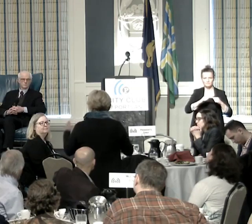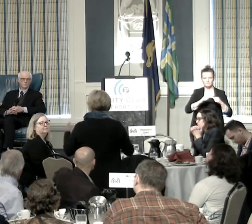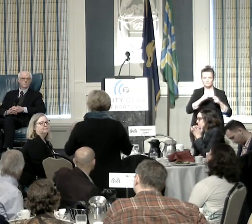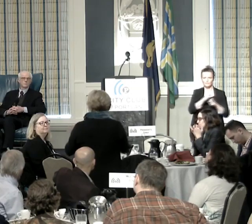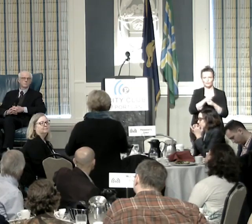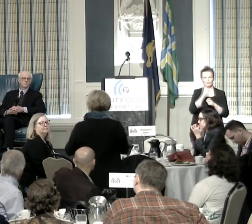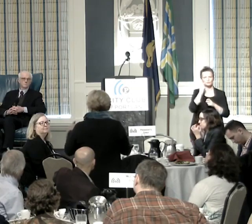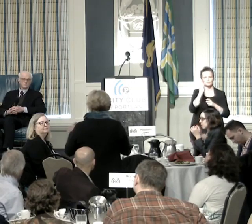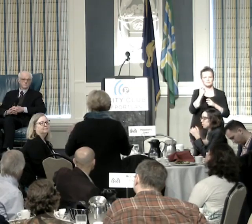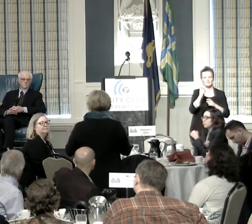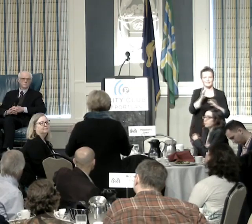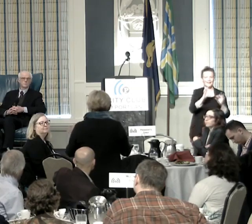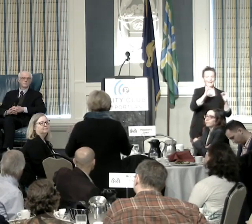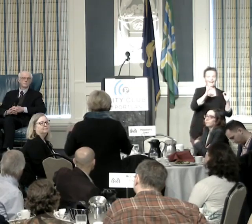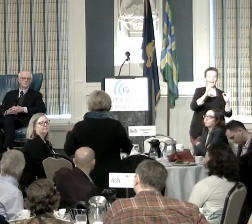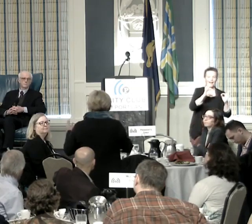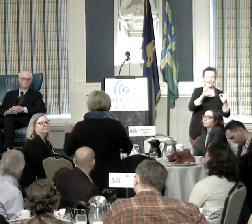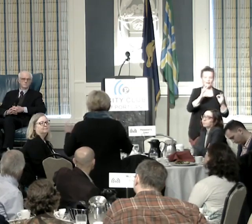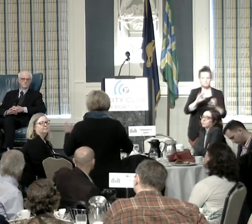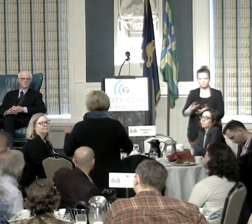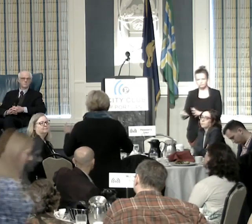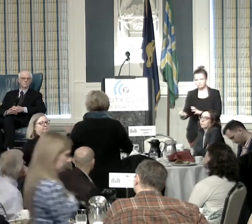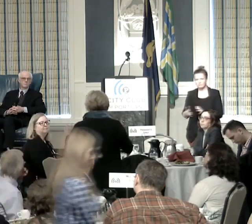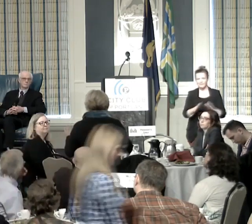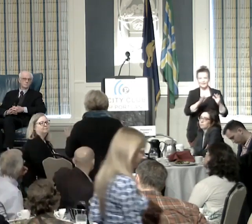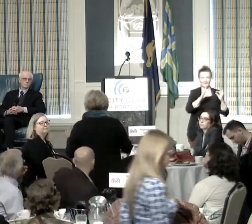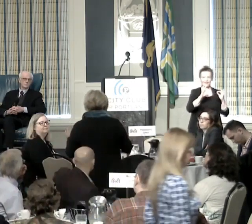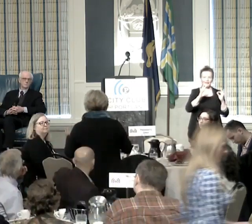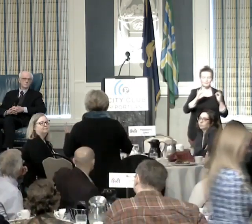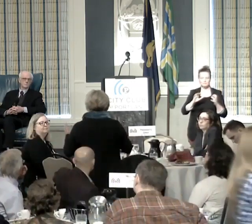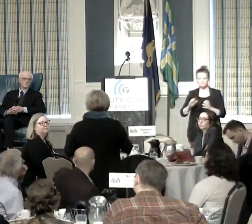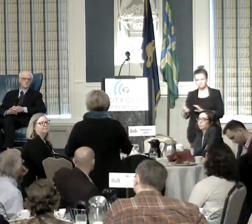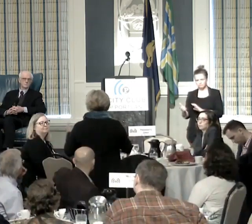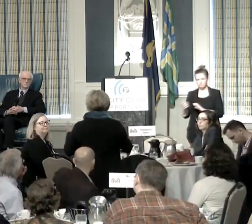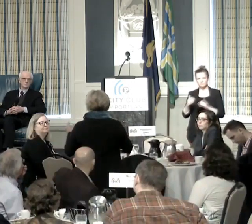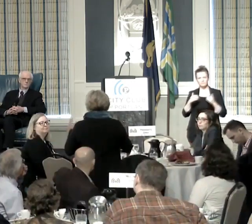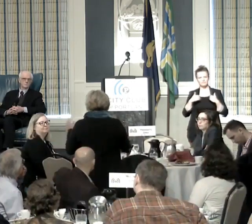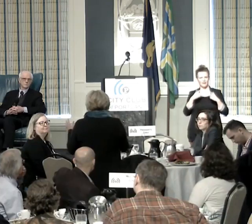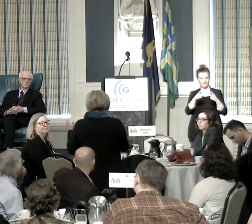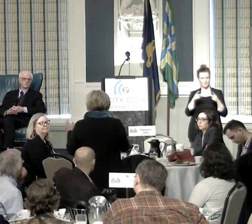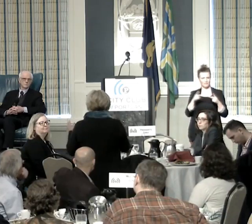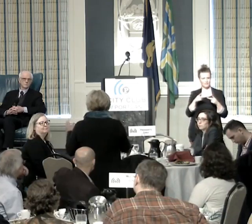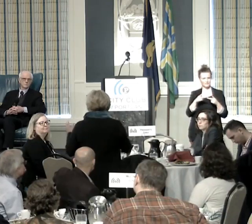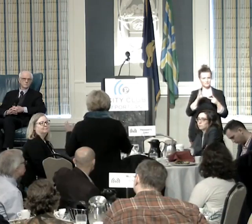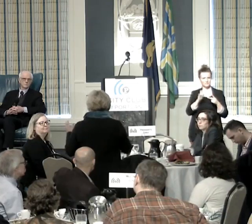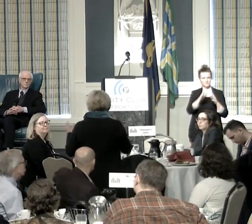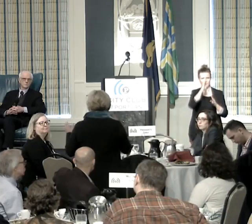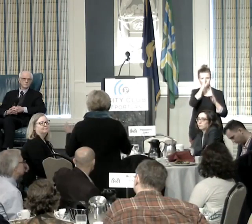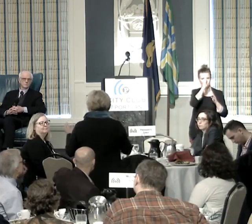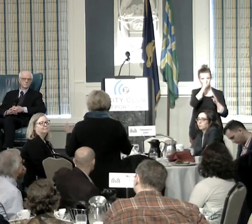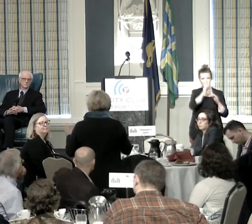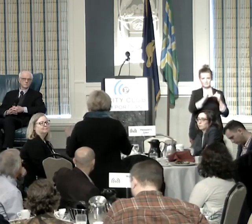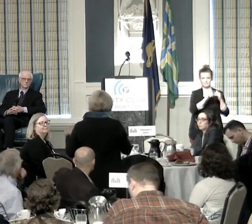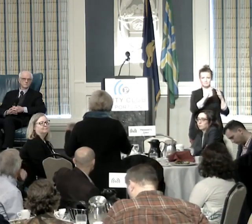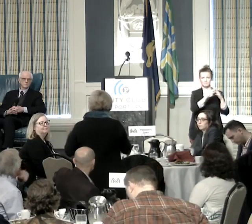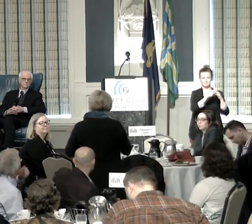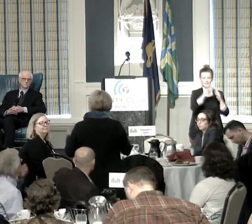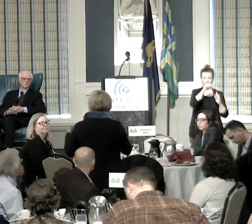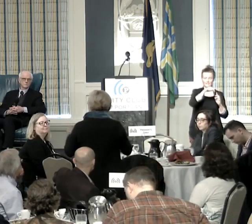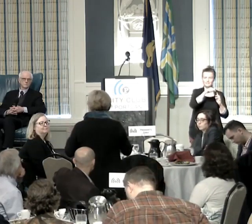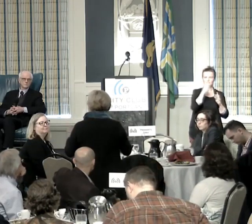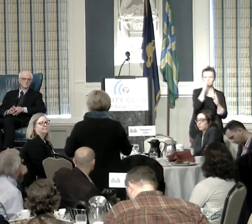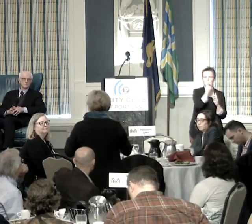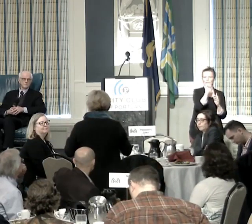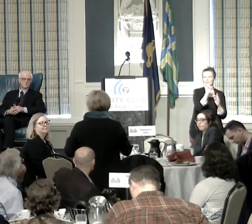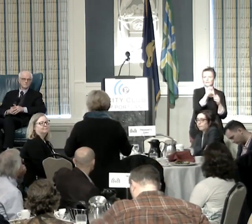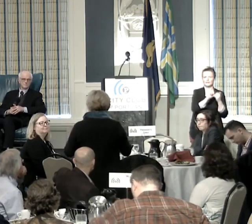and that's where I see the big gap. Is there a place that we need to be creating? And if so, what does it look like, and how do